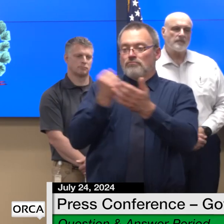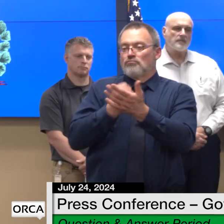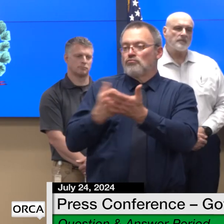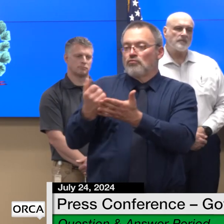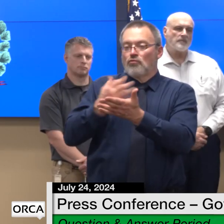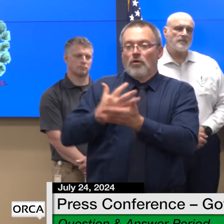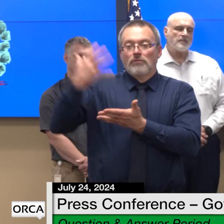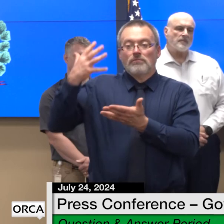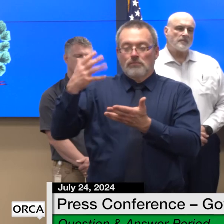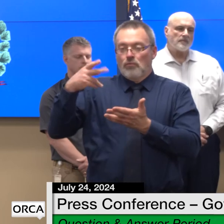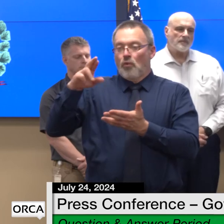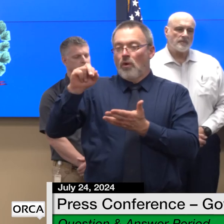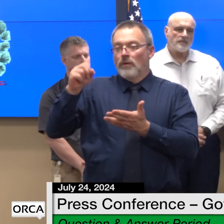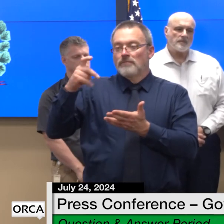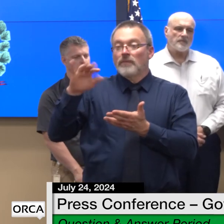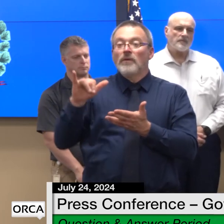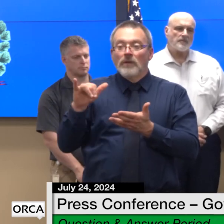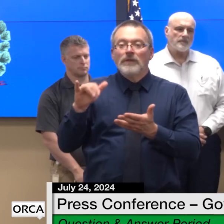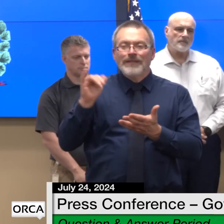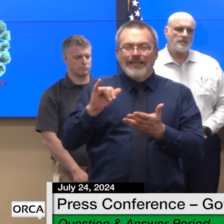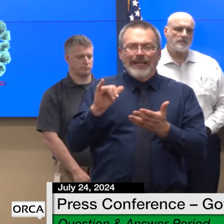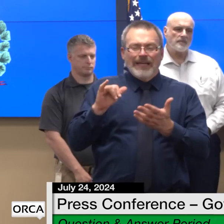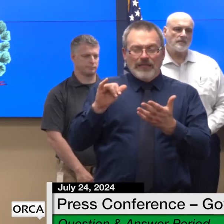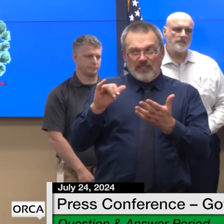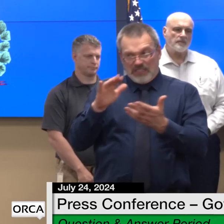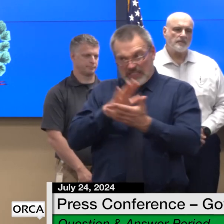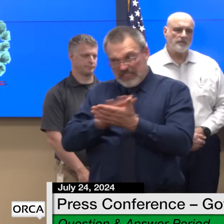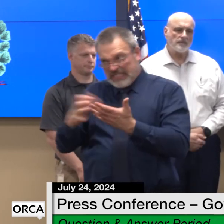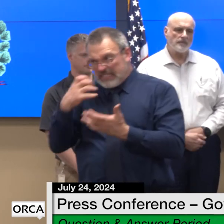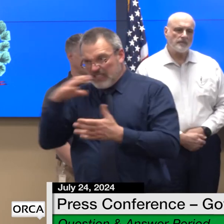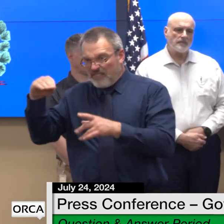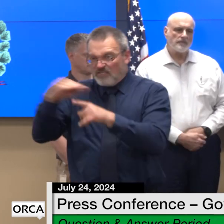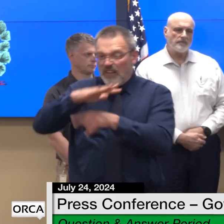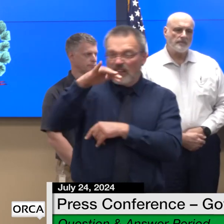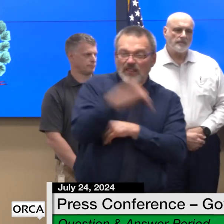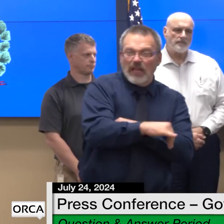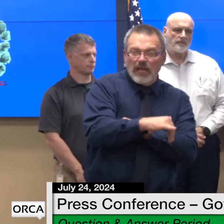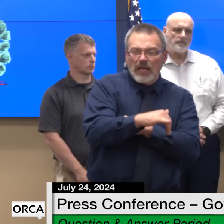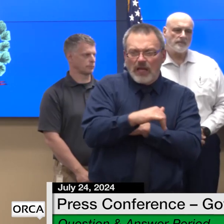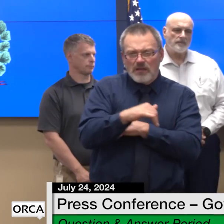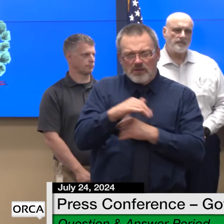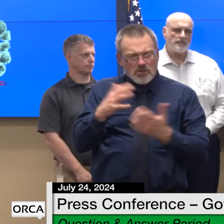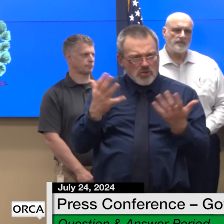Heat Act will have on Vermonters. I'm wondering what you make of that